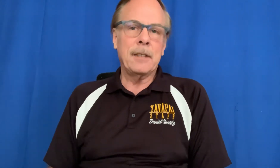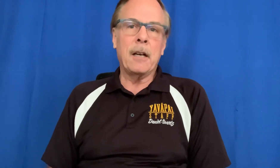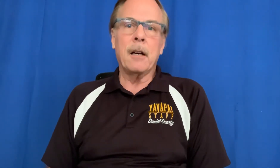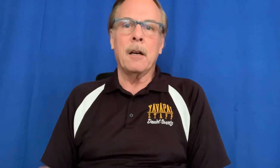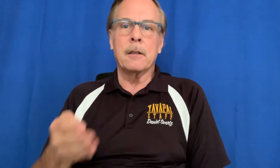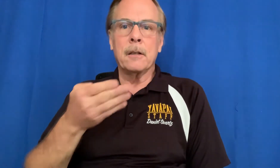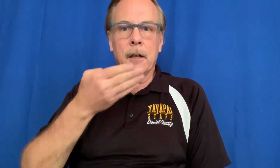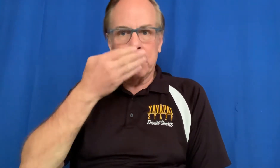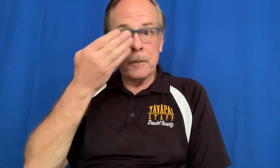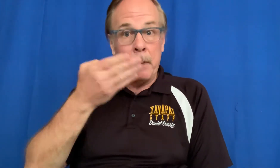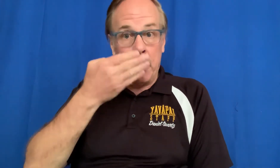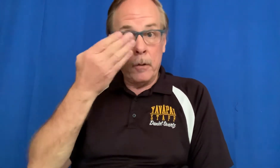Iconic sign. Smell.